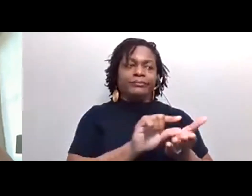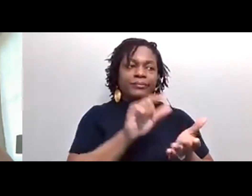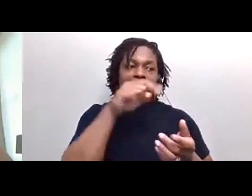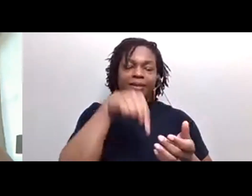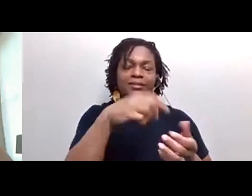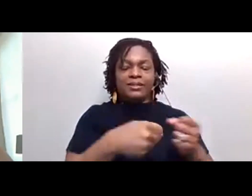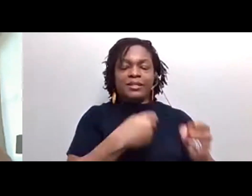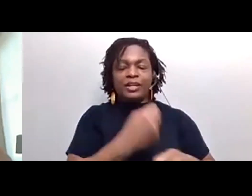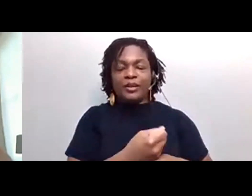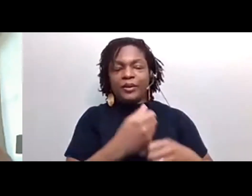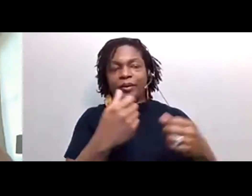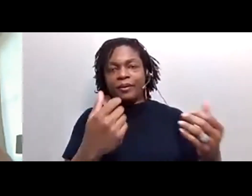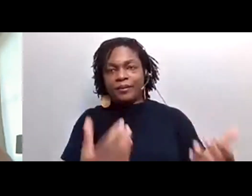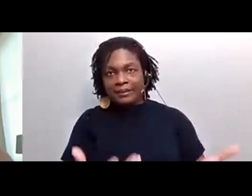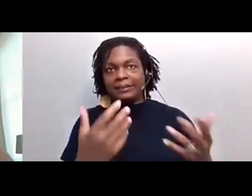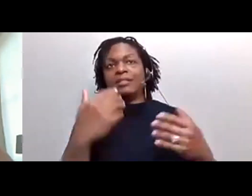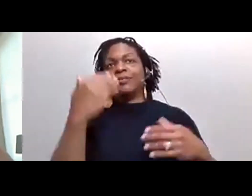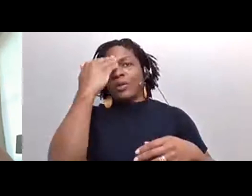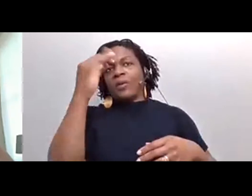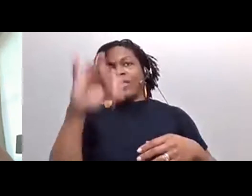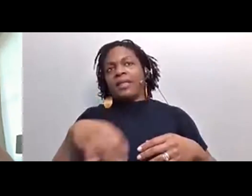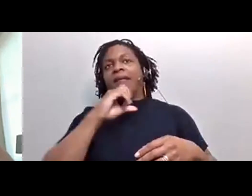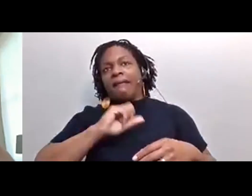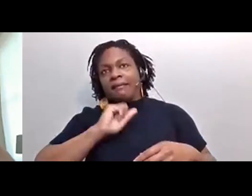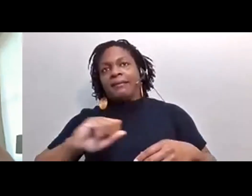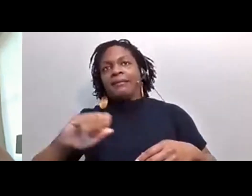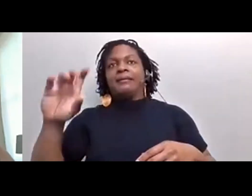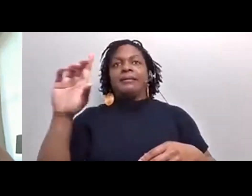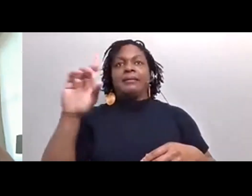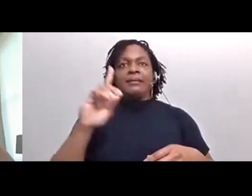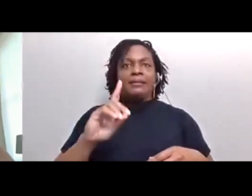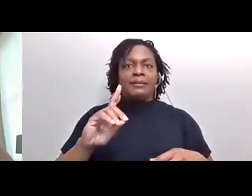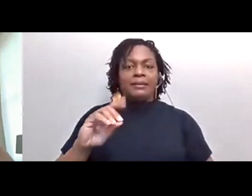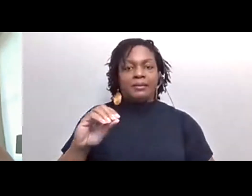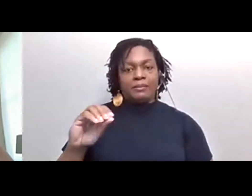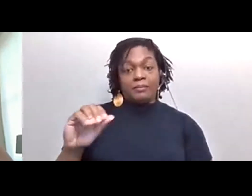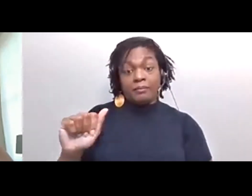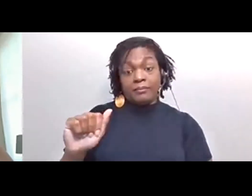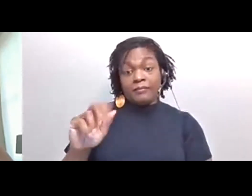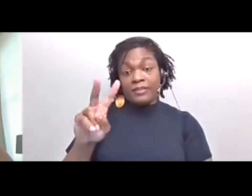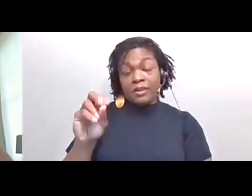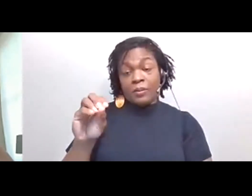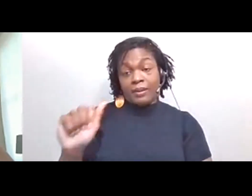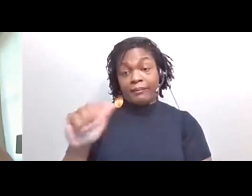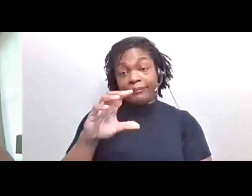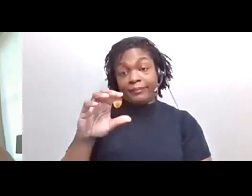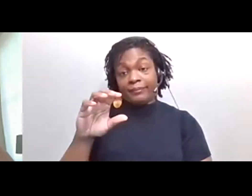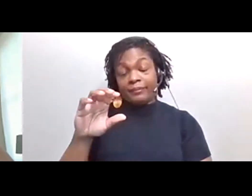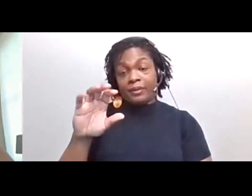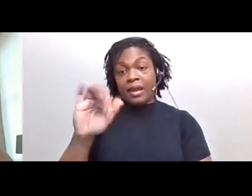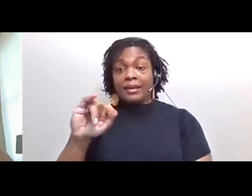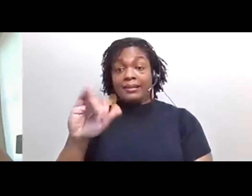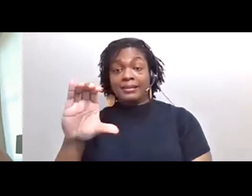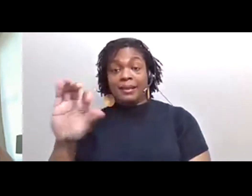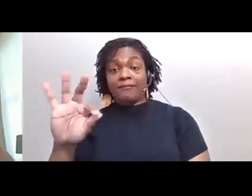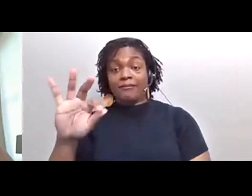So we know that means that the aging, the OAAS waivers and services were left out, the community homes were